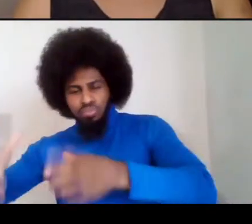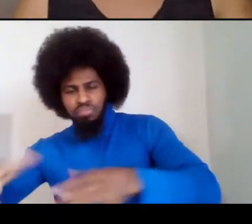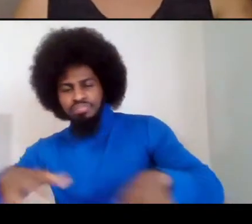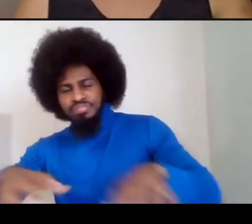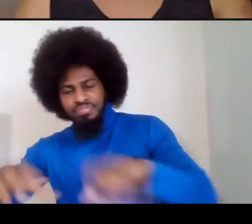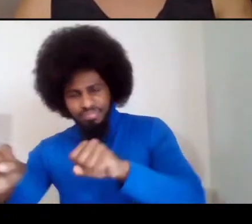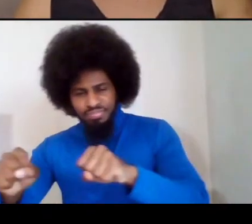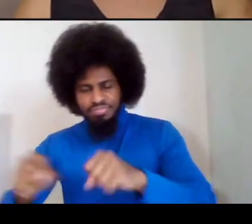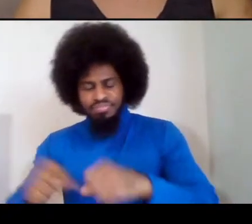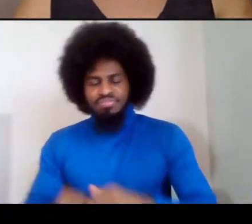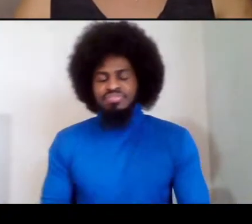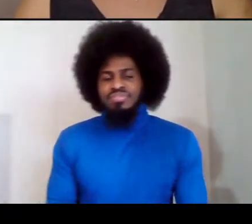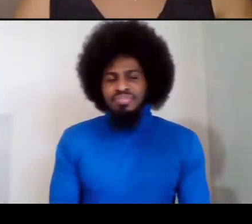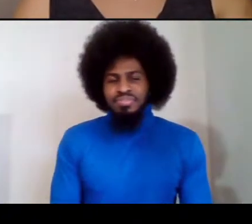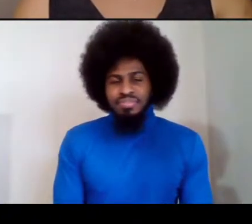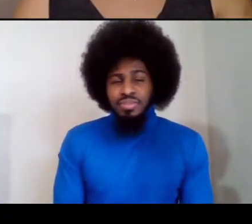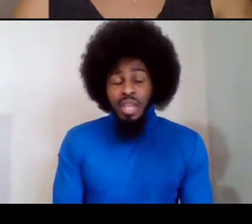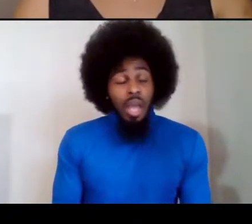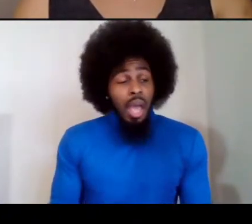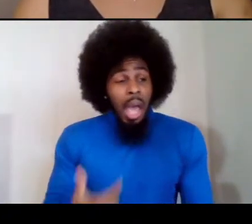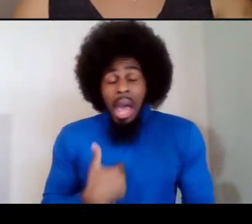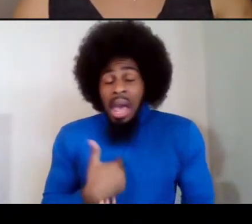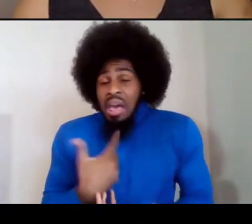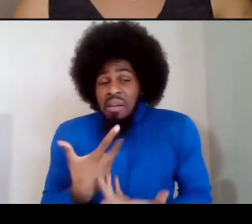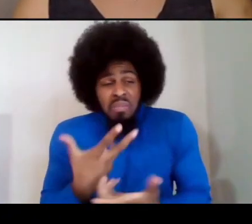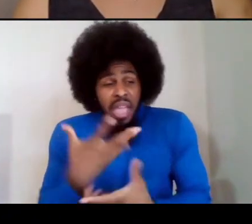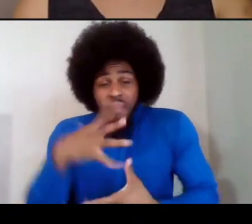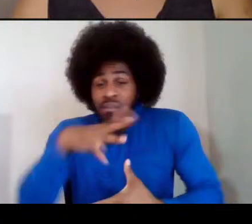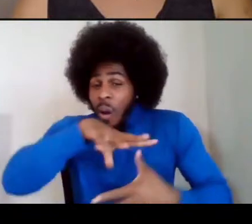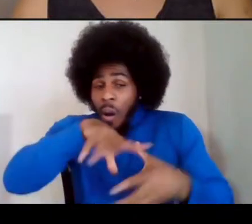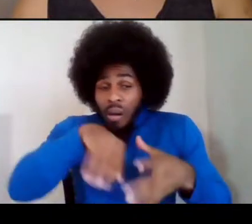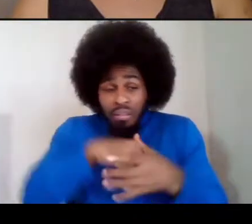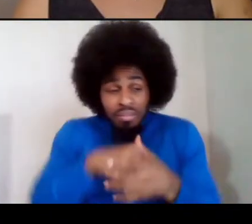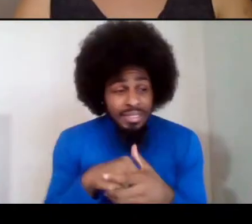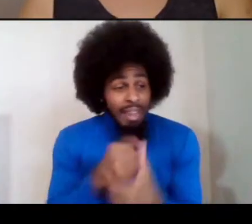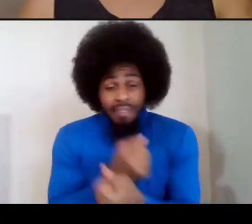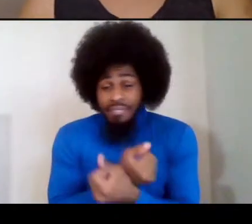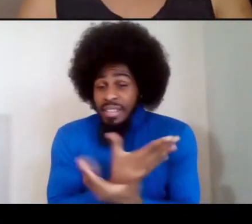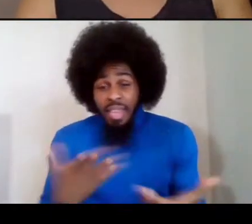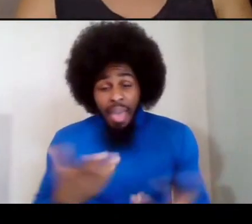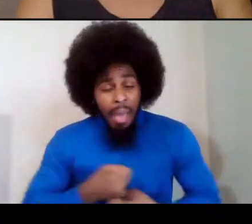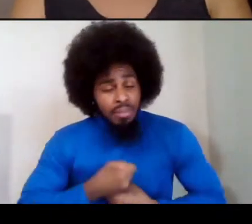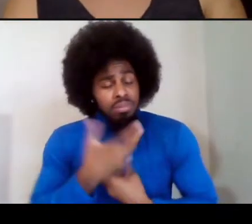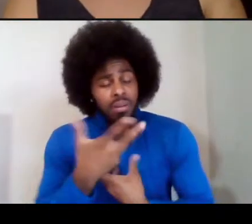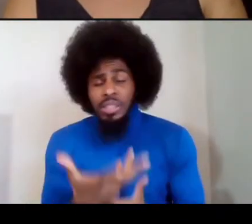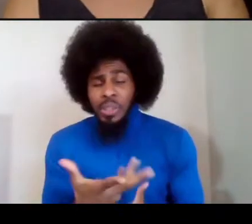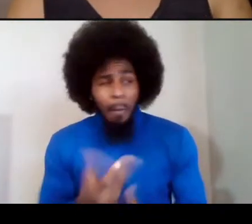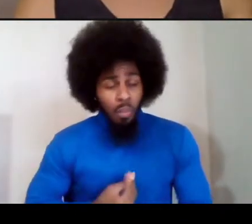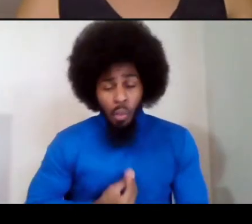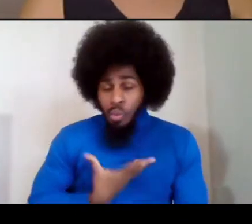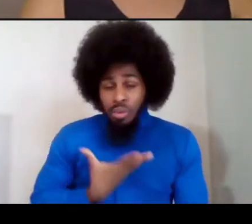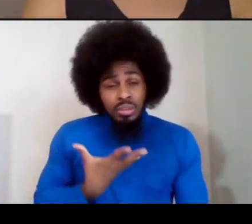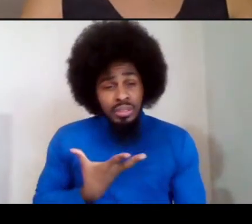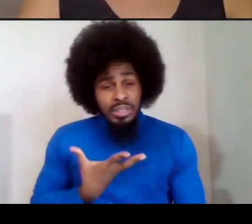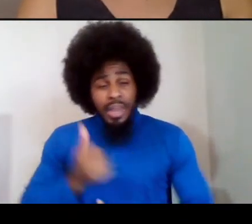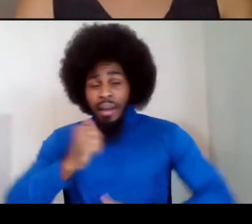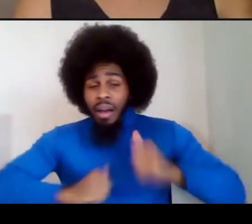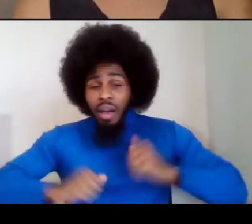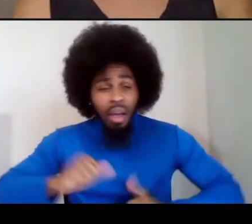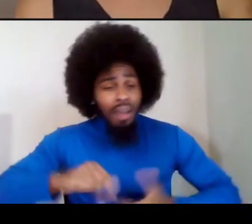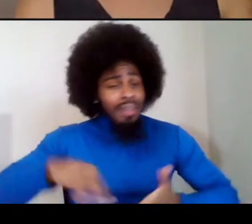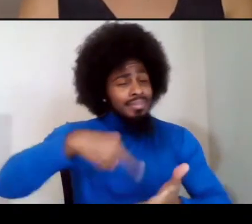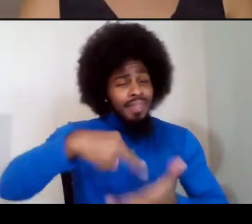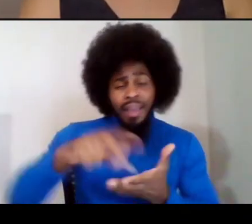call dance, movement, art, poetry, and whatever else my soul is called to channel and express